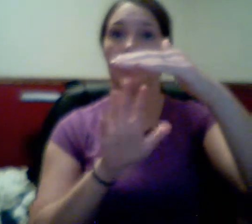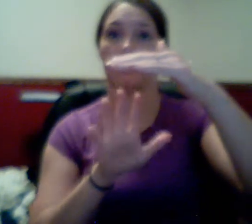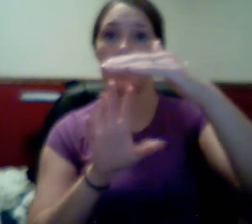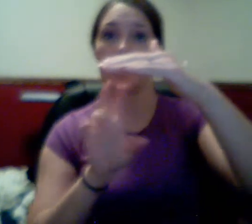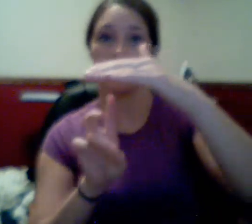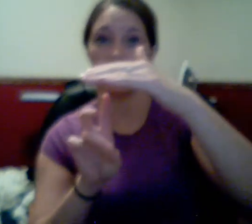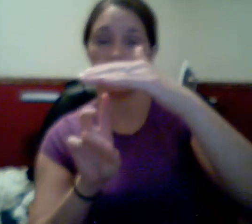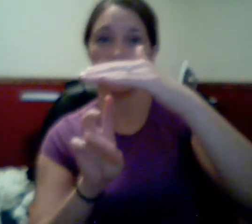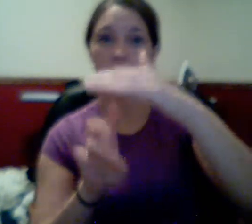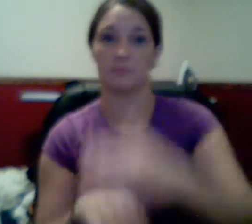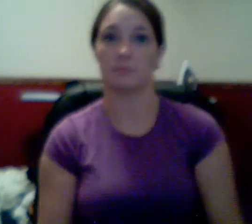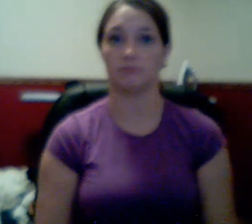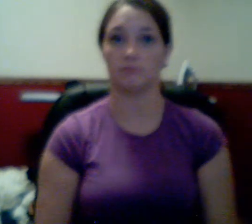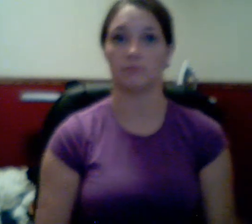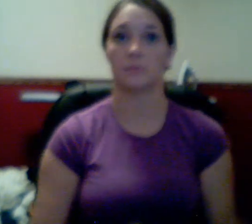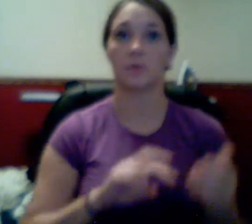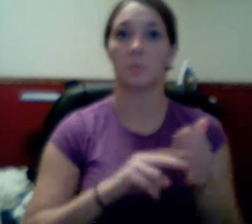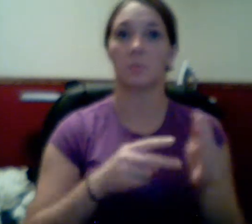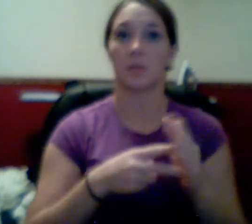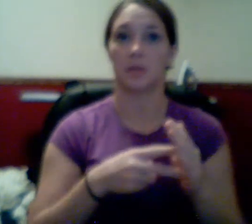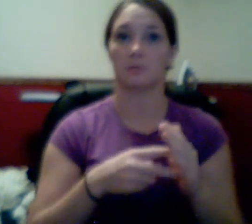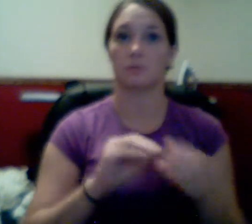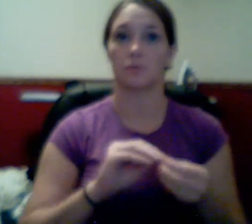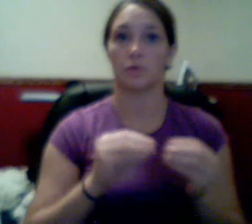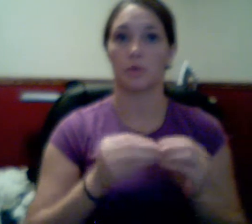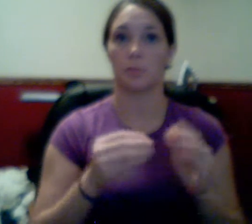means the number repeats itself forever.